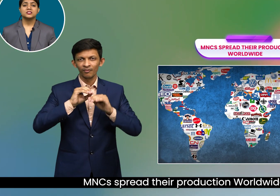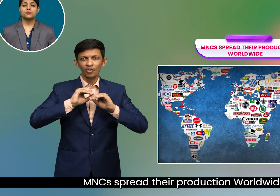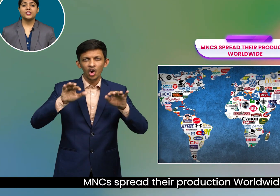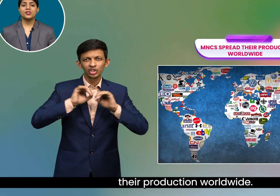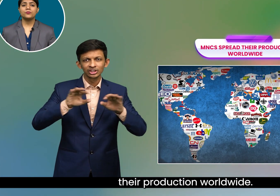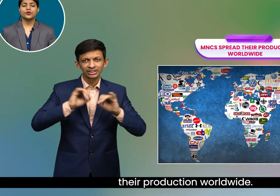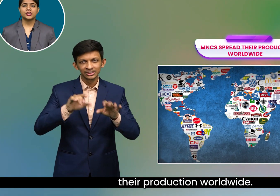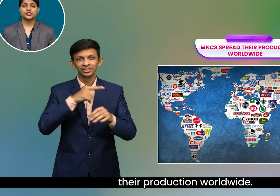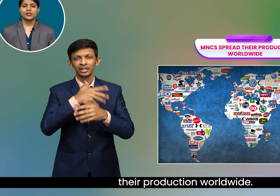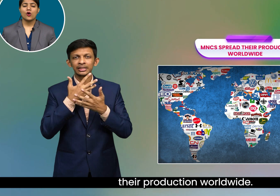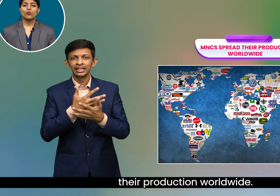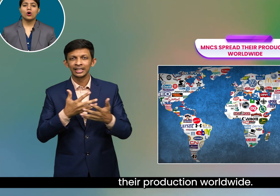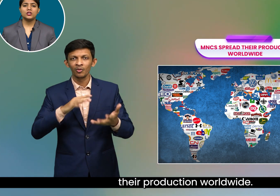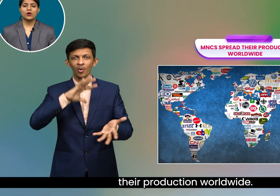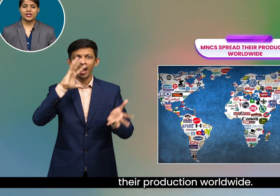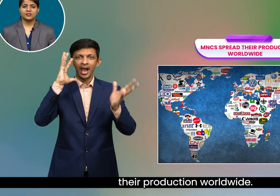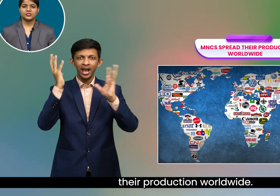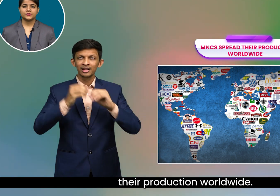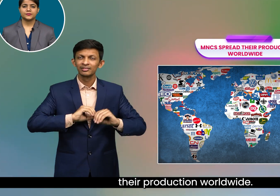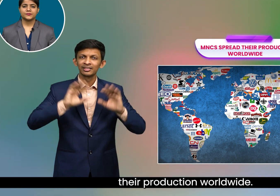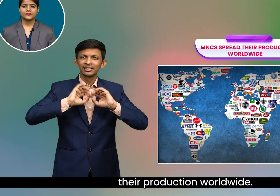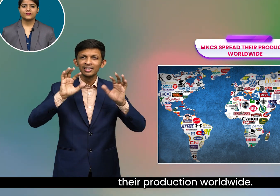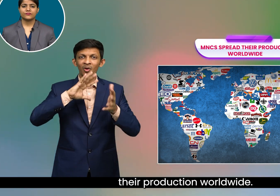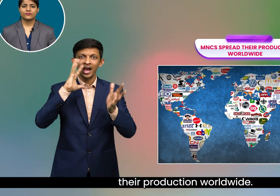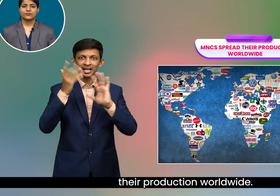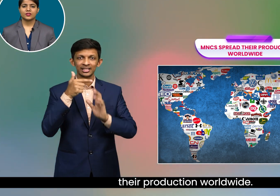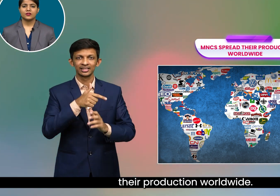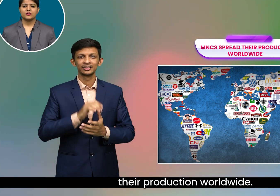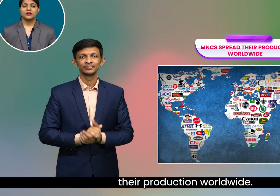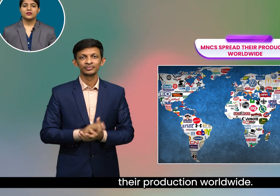MNCs spread their production worldwide.